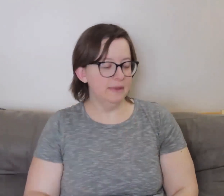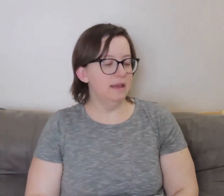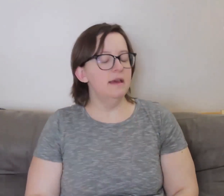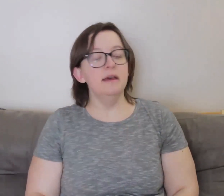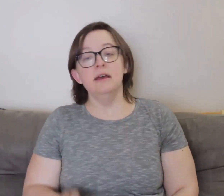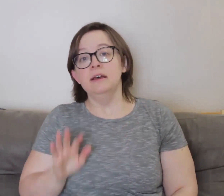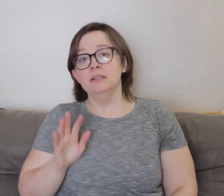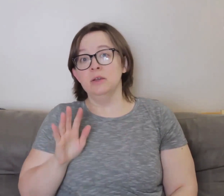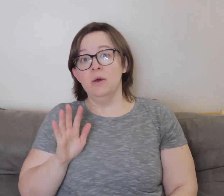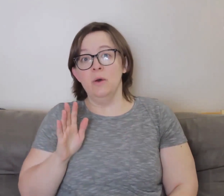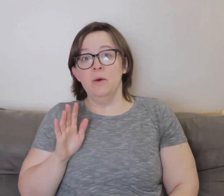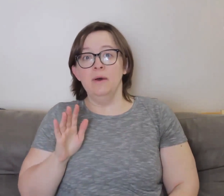symptoms that